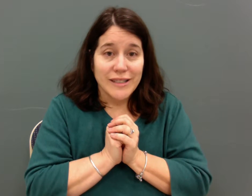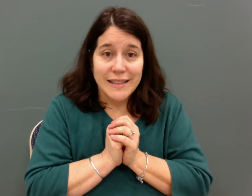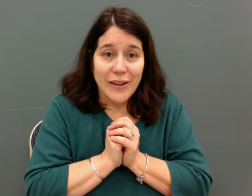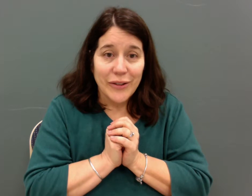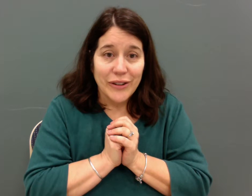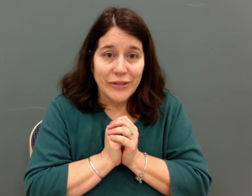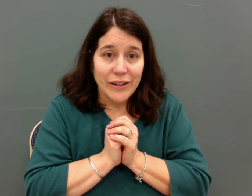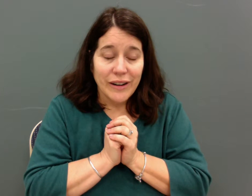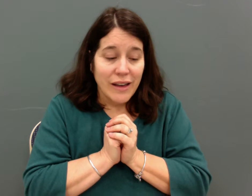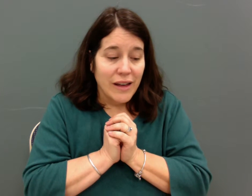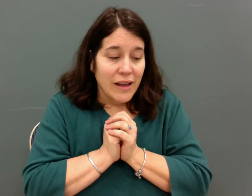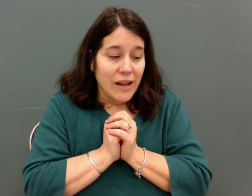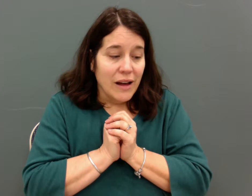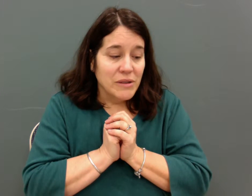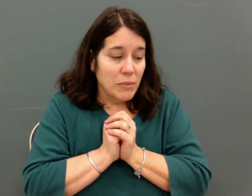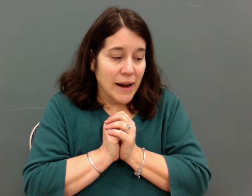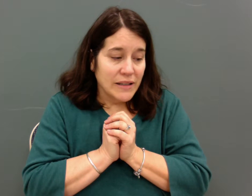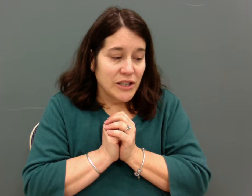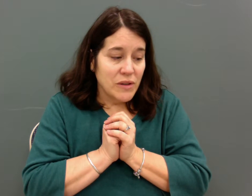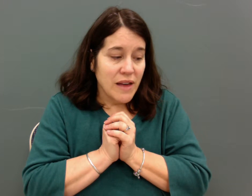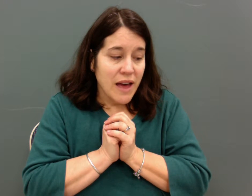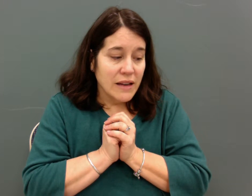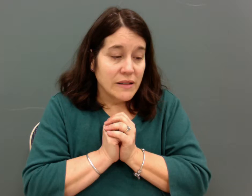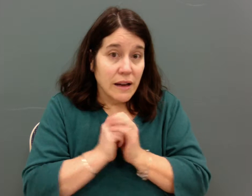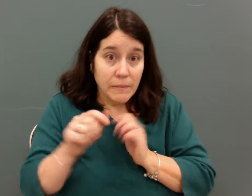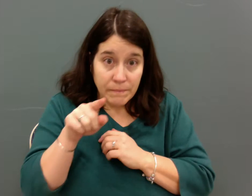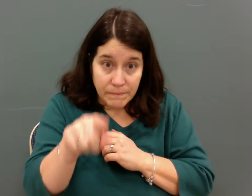how they're different. So we practiced doing that.